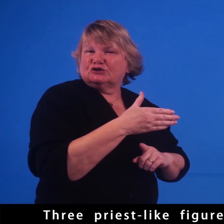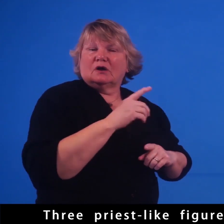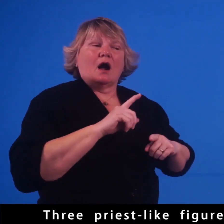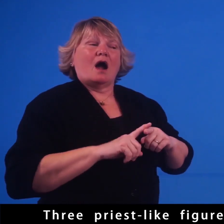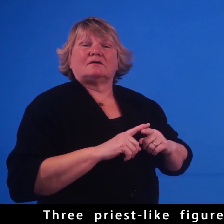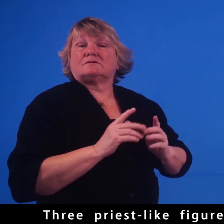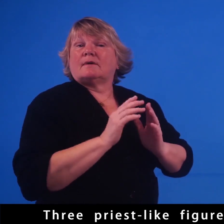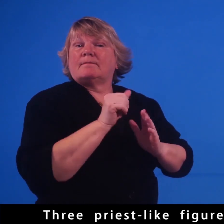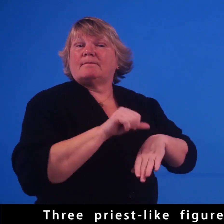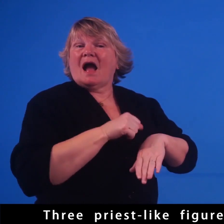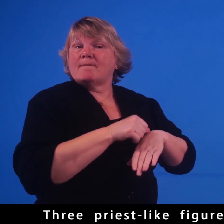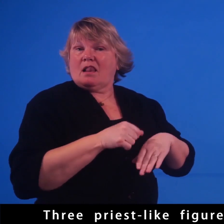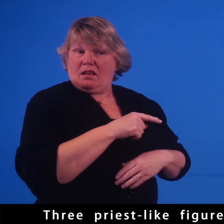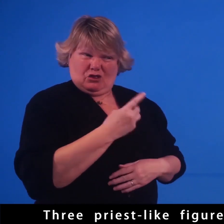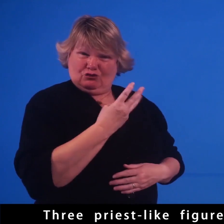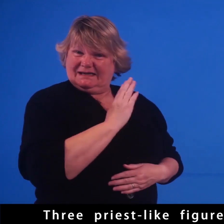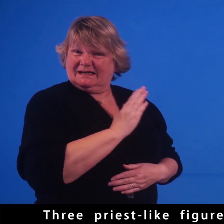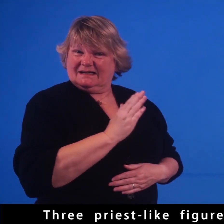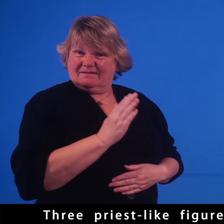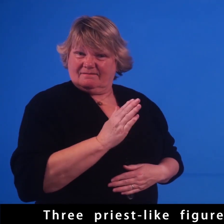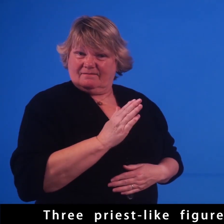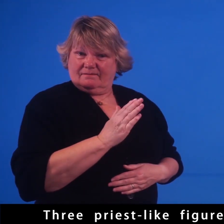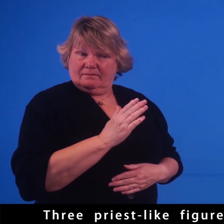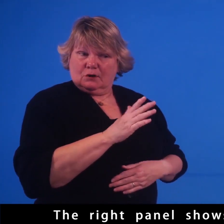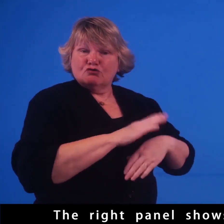phallic fish, and a Bible.